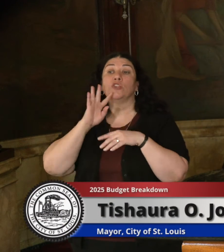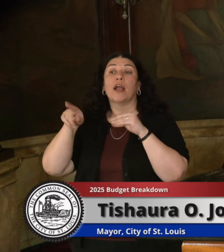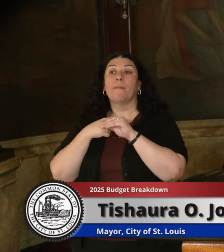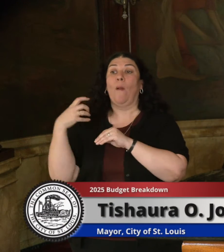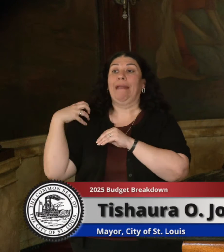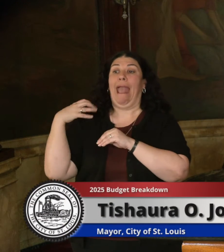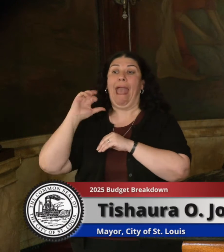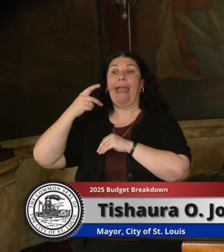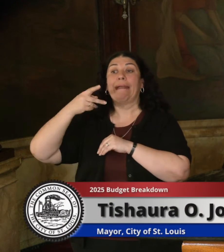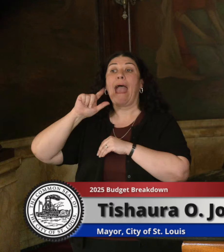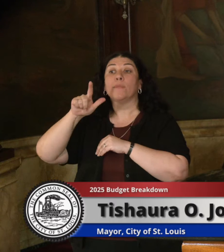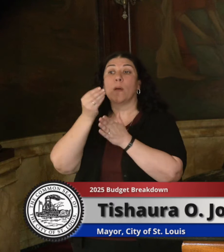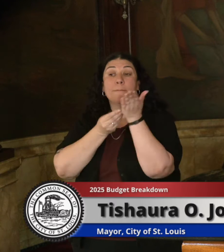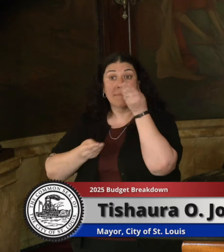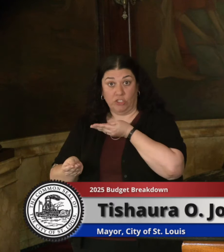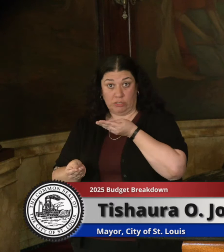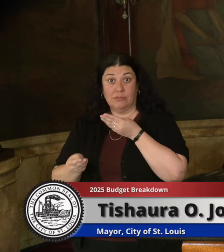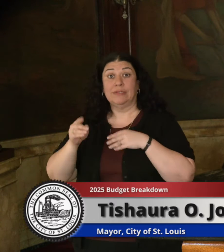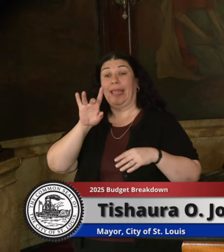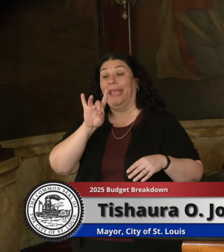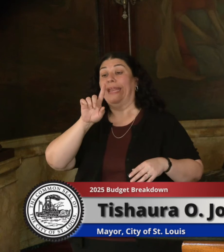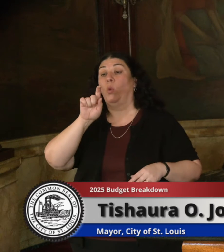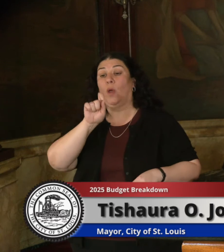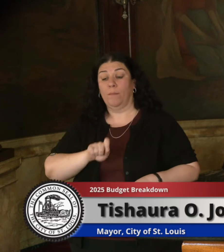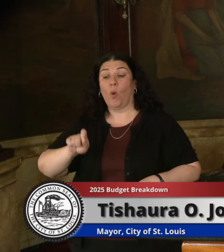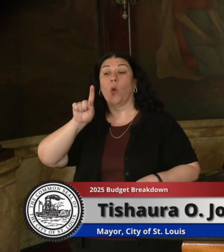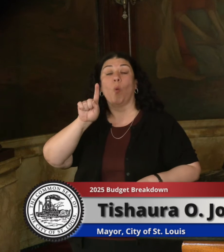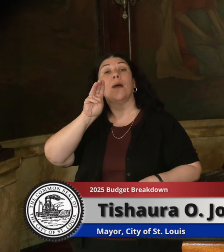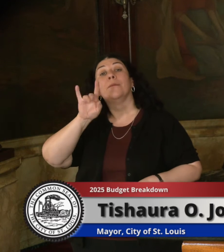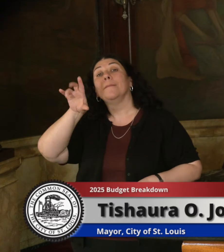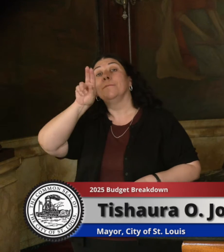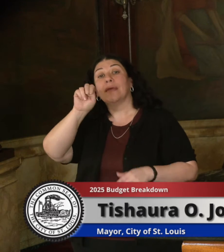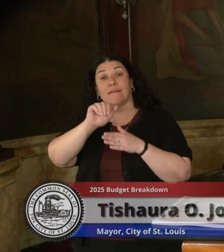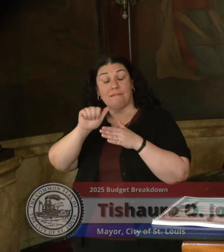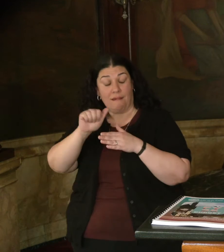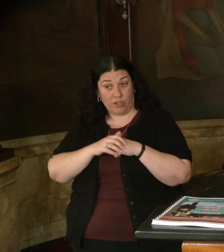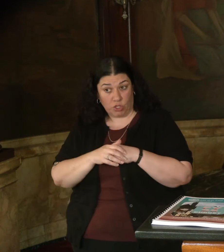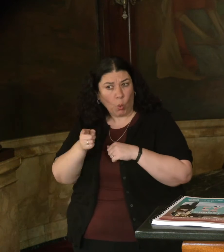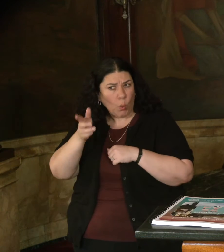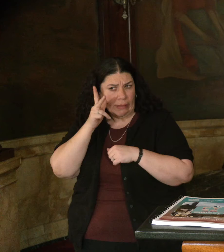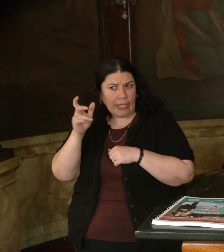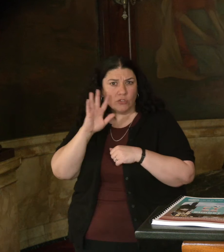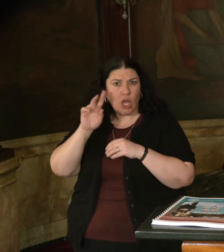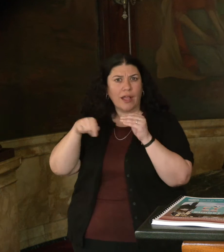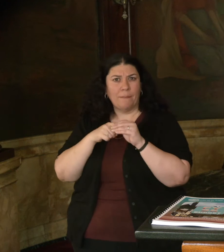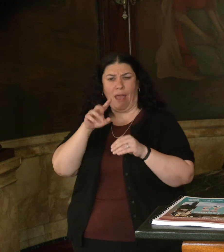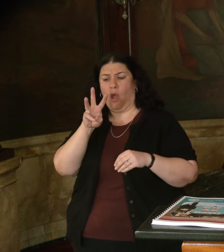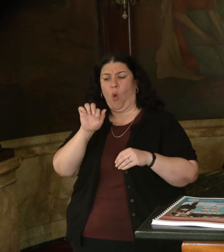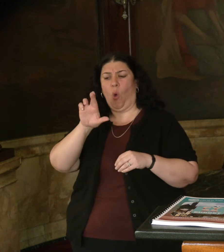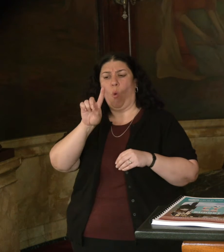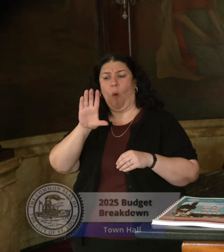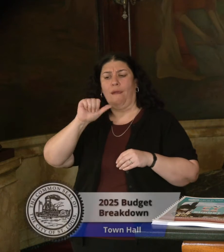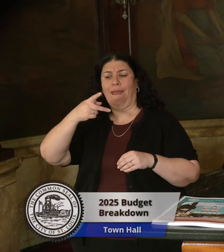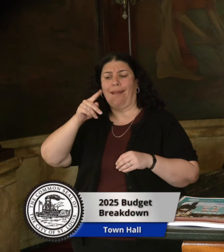budget. This year, the capital budget is $81.1 million. You'll also hear me talk about ward capital, which